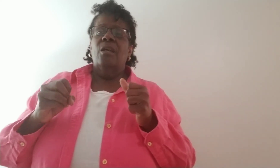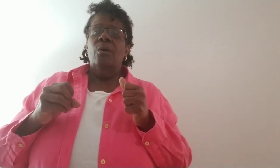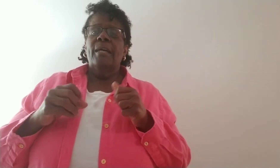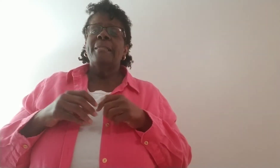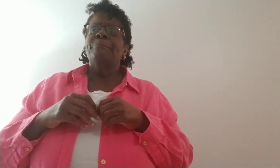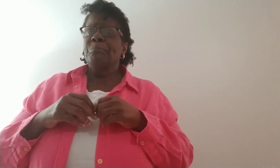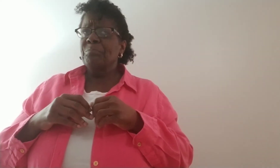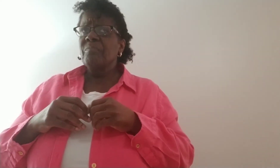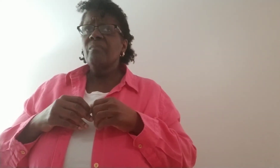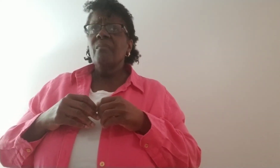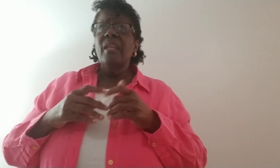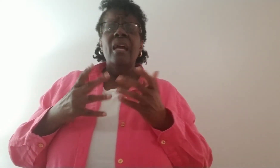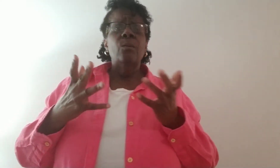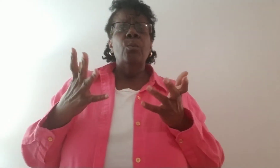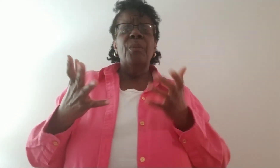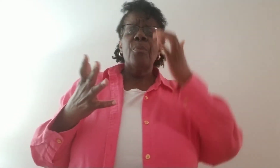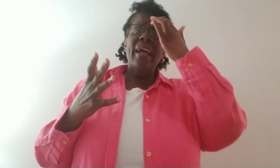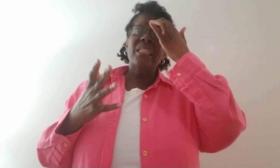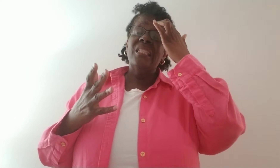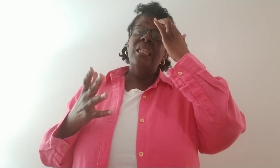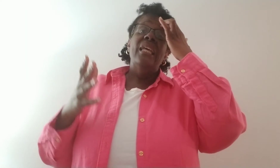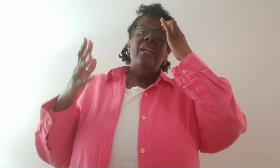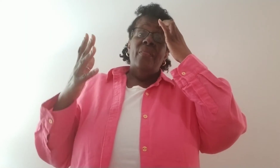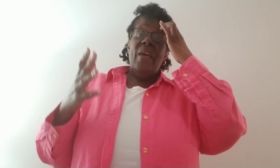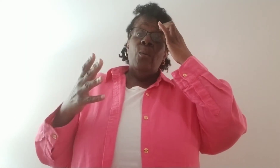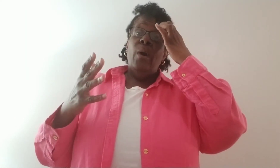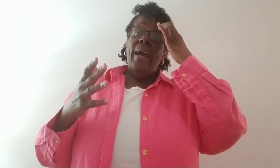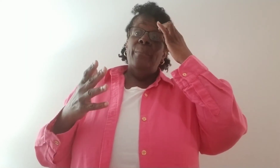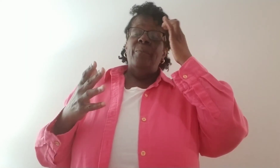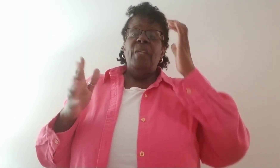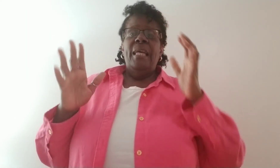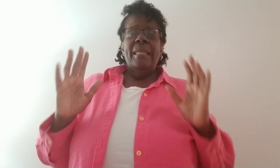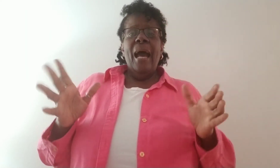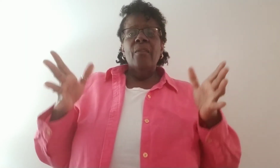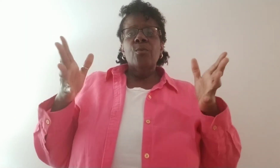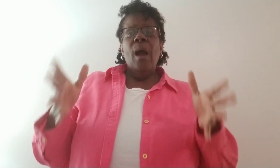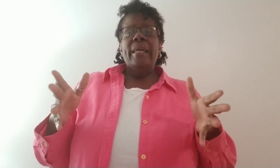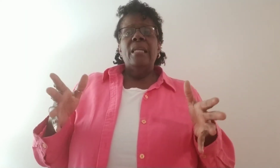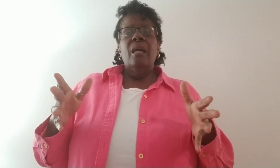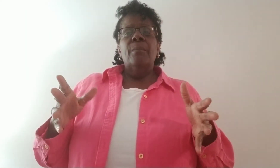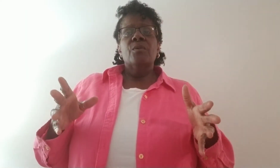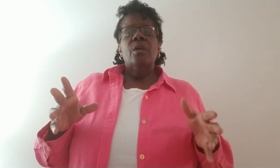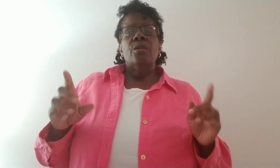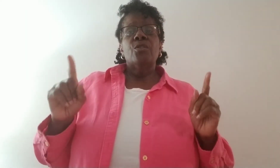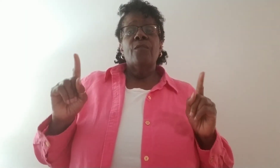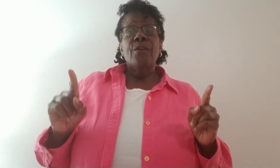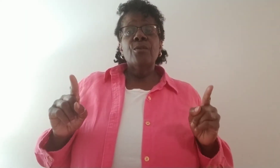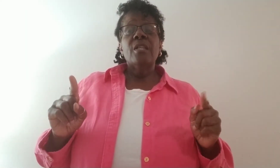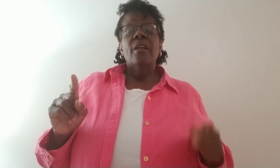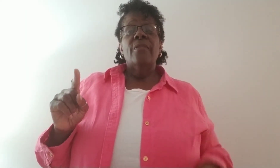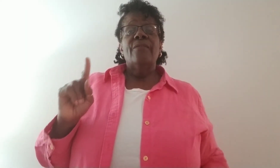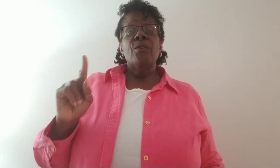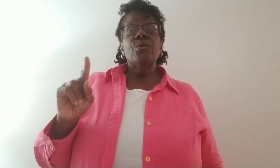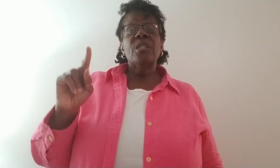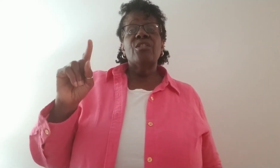okay? And with practicing, that will happen. Now the rocking numbers. So first, the first one starts